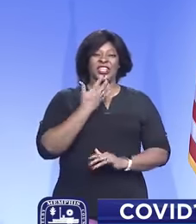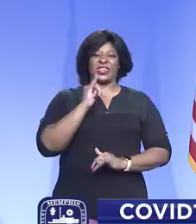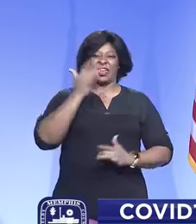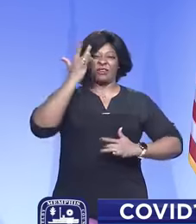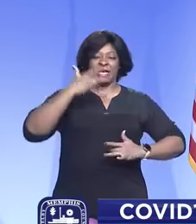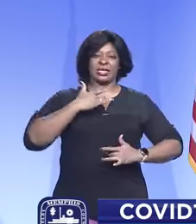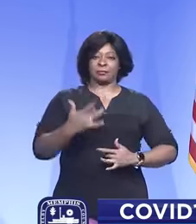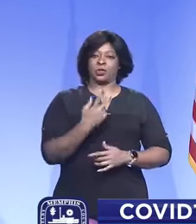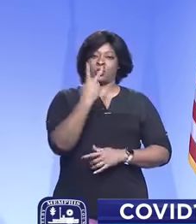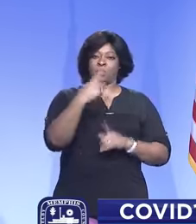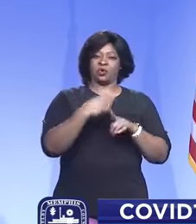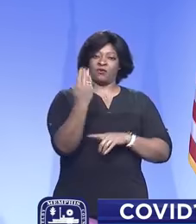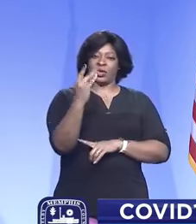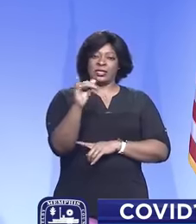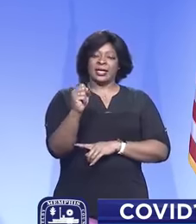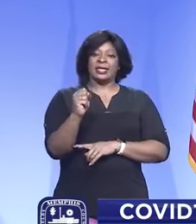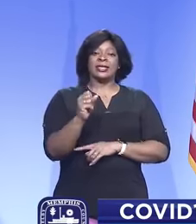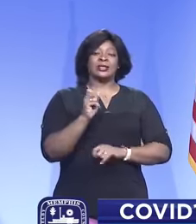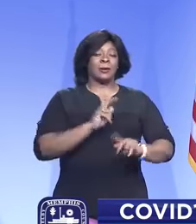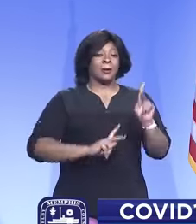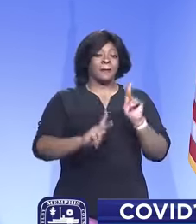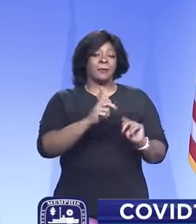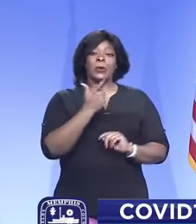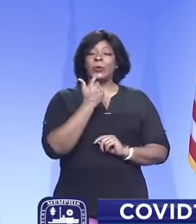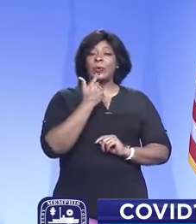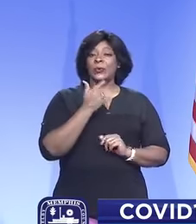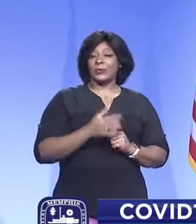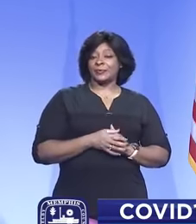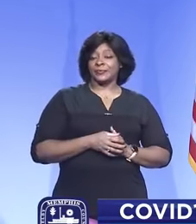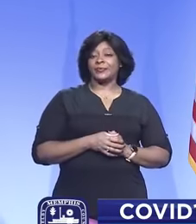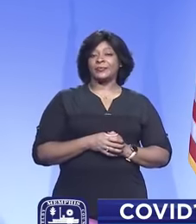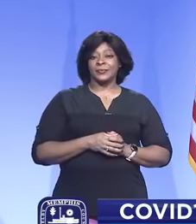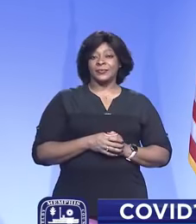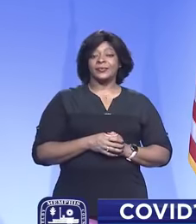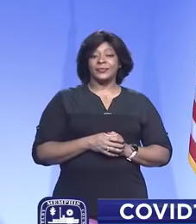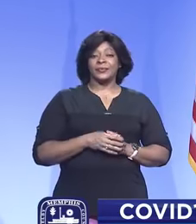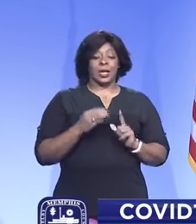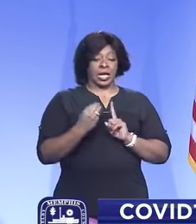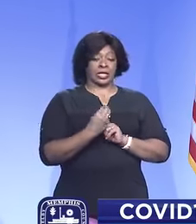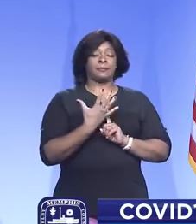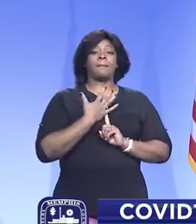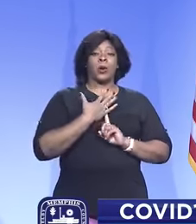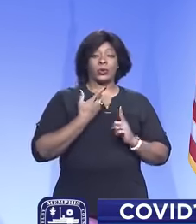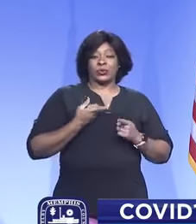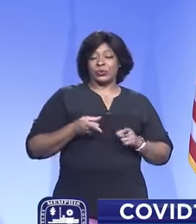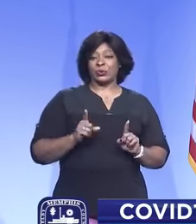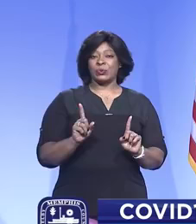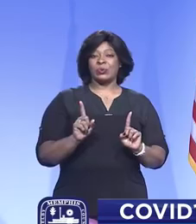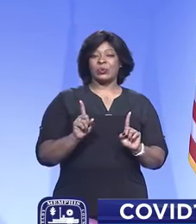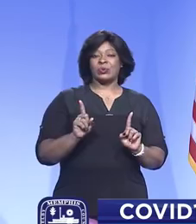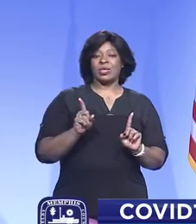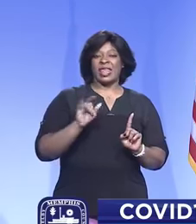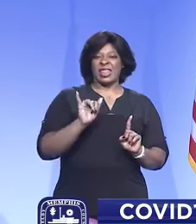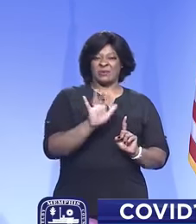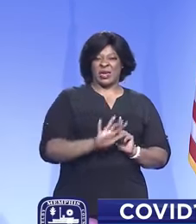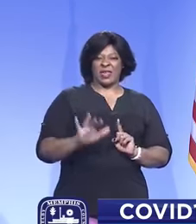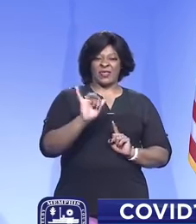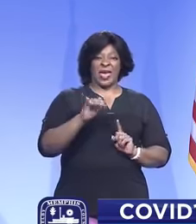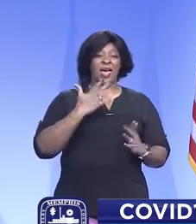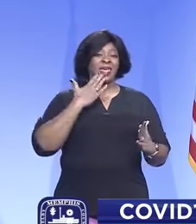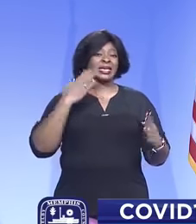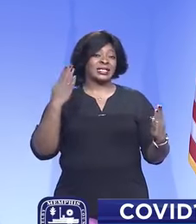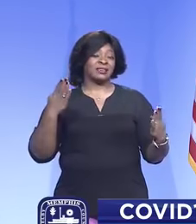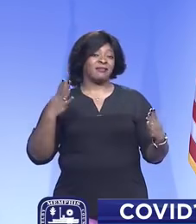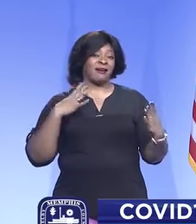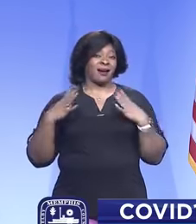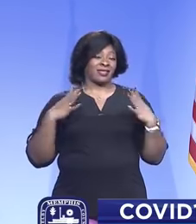to 14 days. So folk who were exposed around